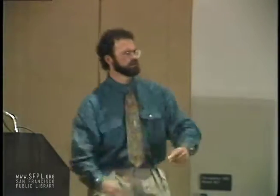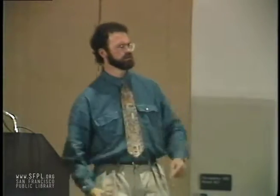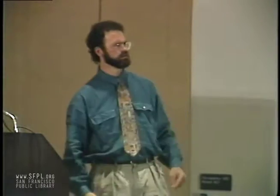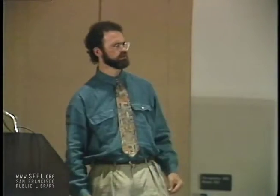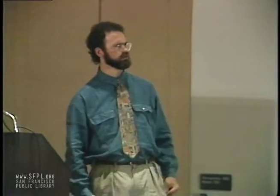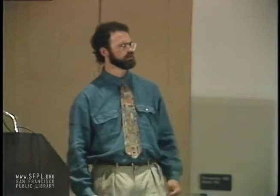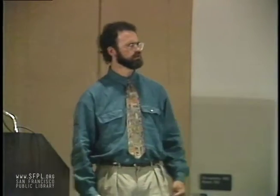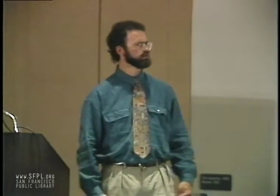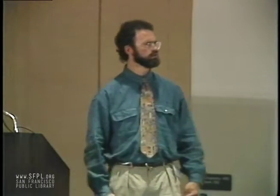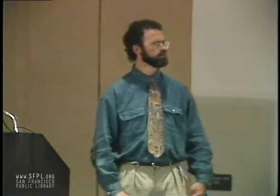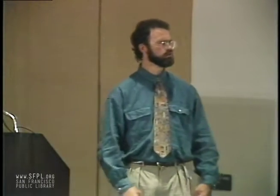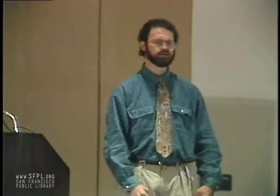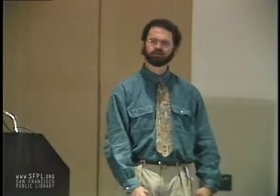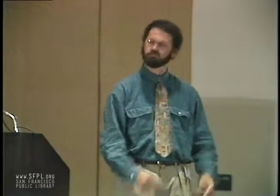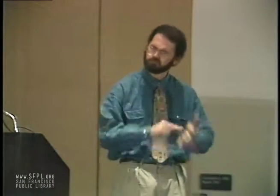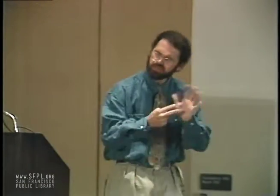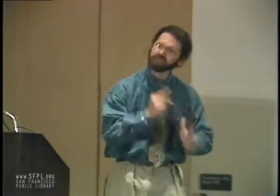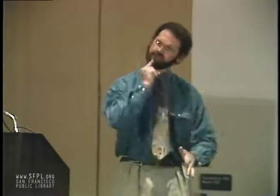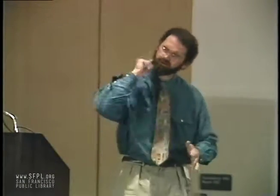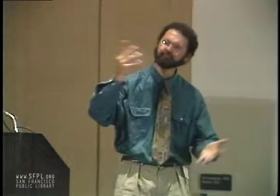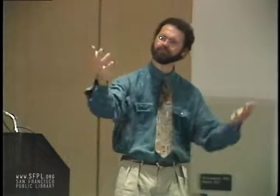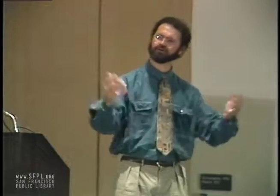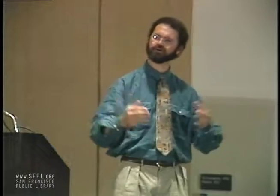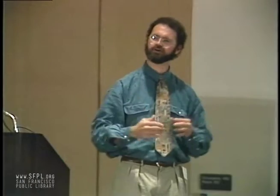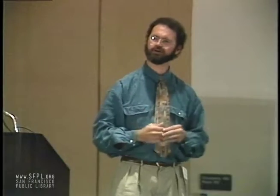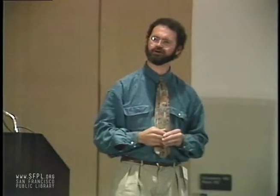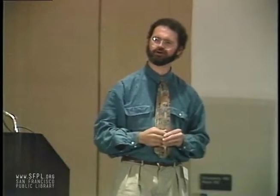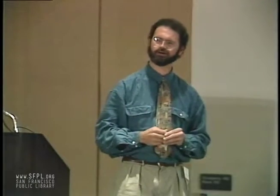arguing, saying, Mike can sign. That means he's deaf.